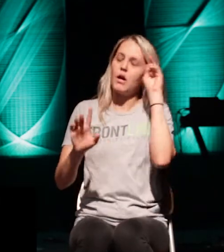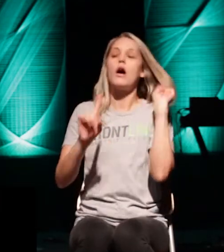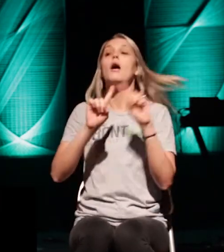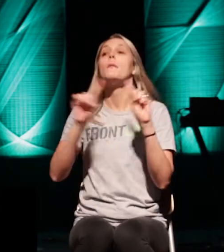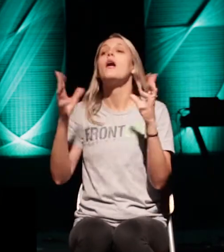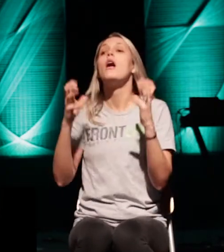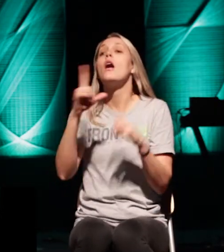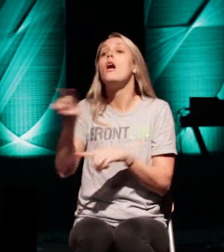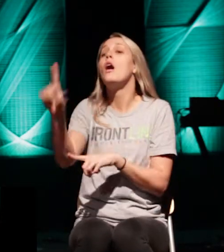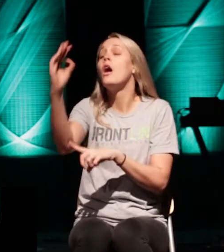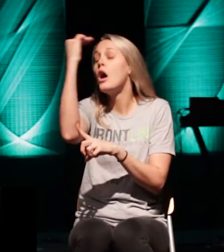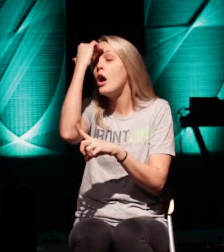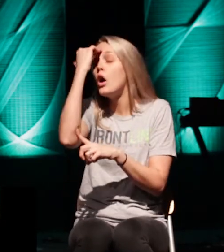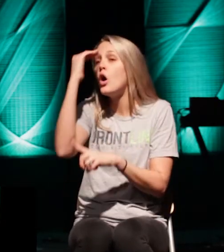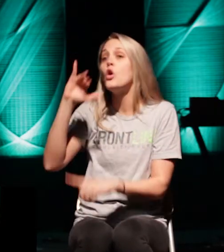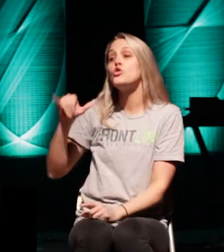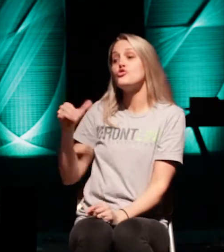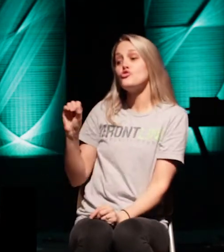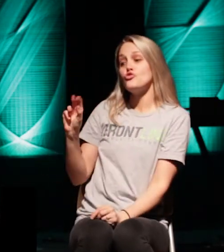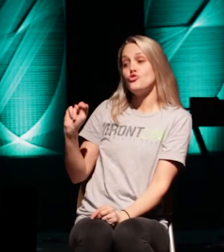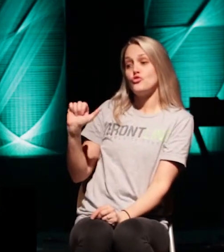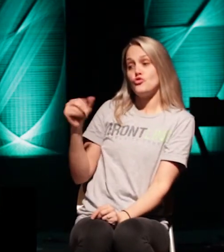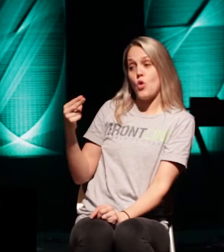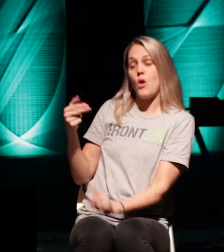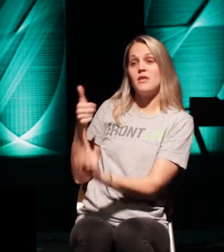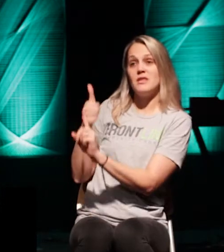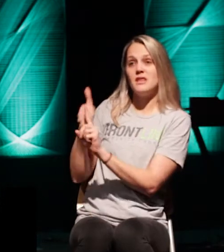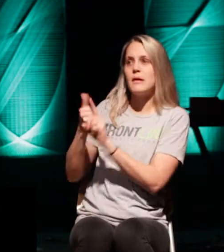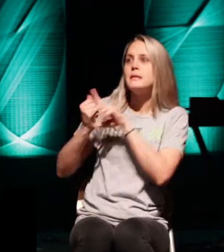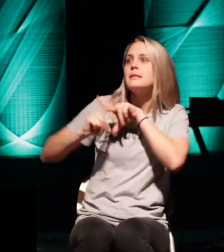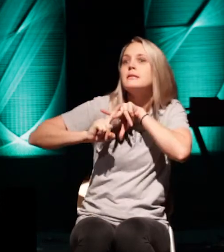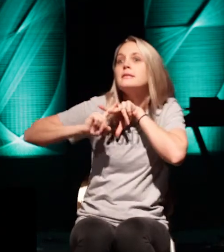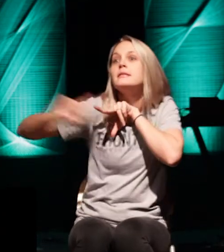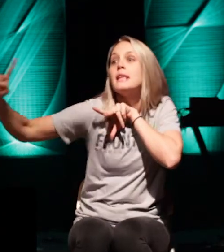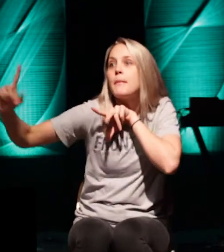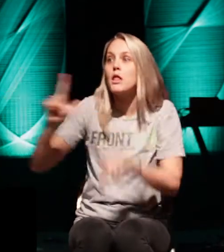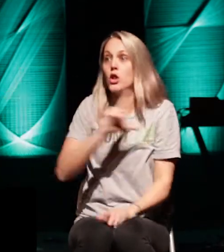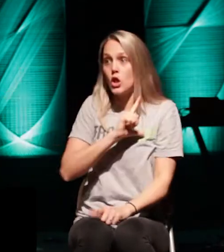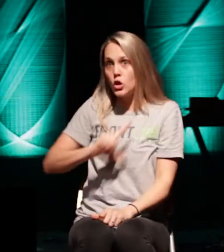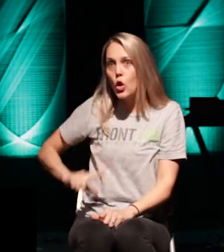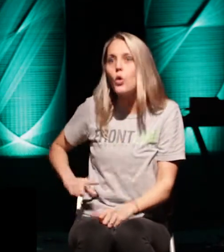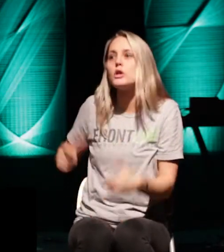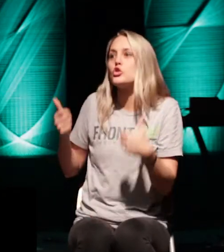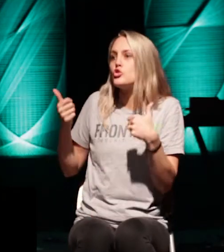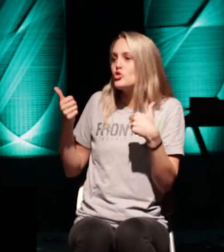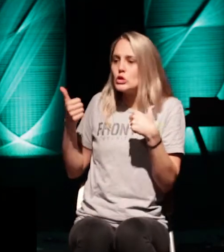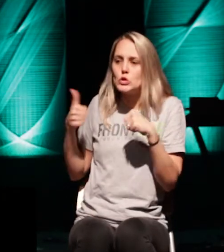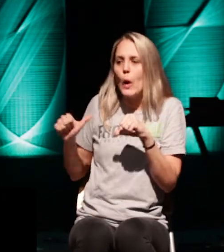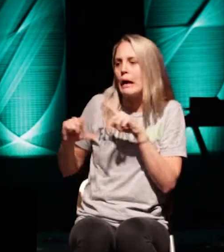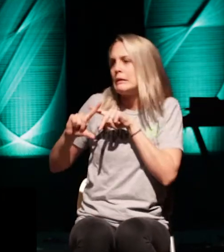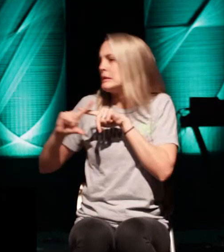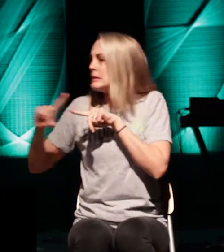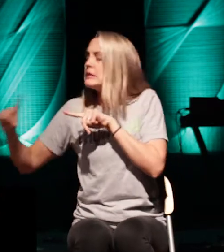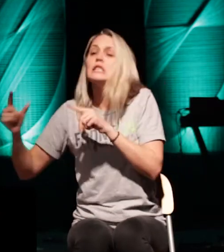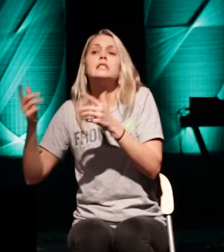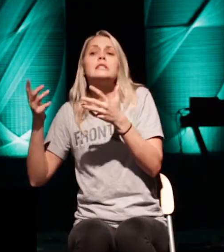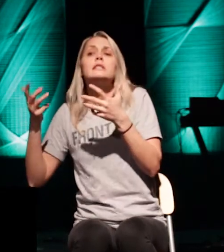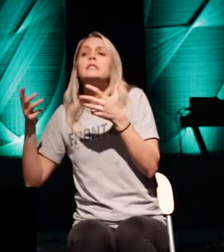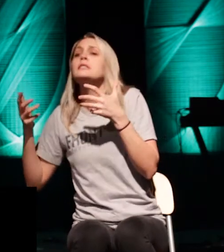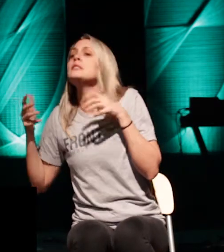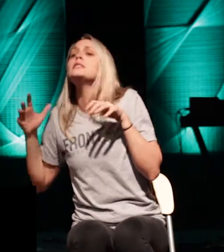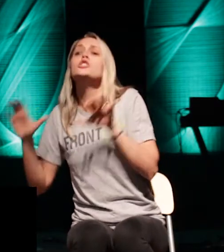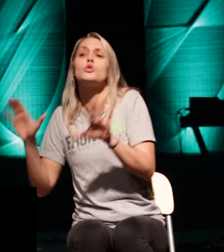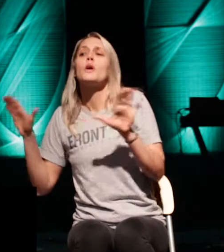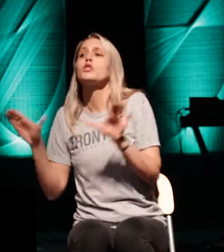that Jonah is running from the Lord, trying to evade or get away with something he doesn't want to do